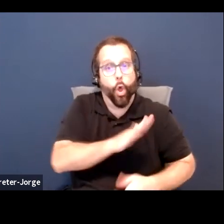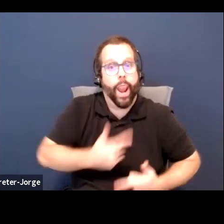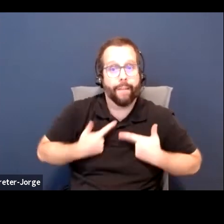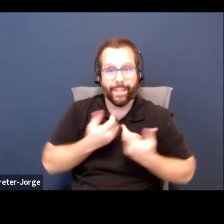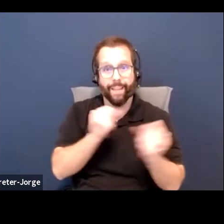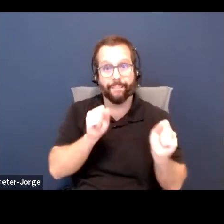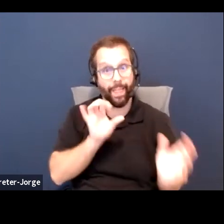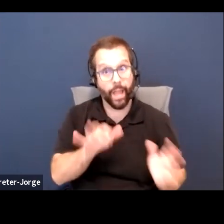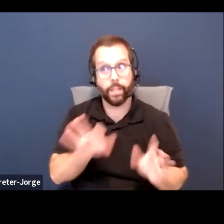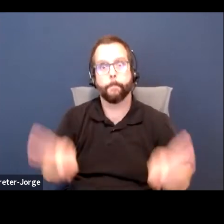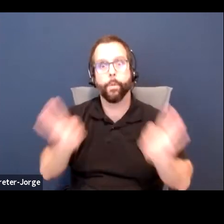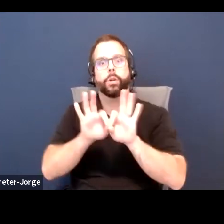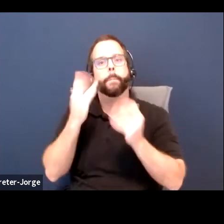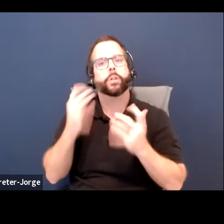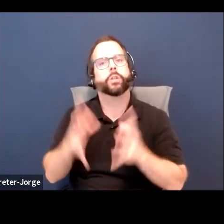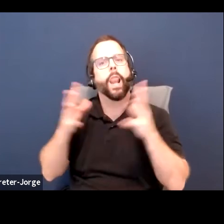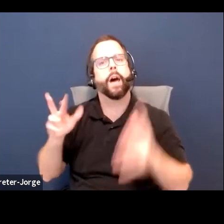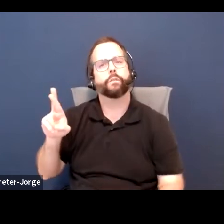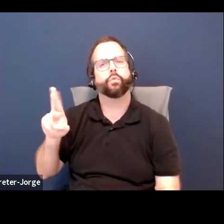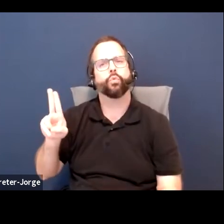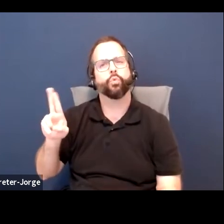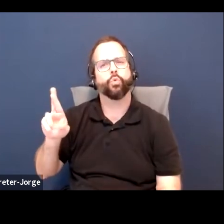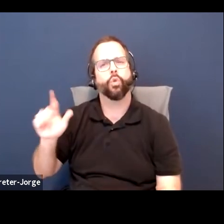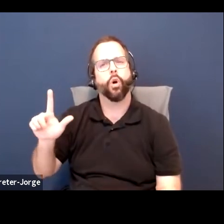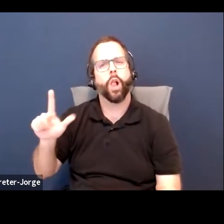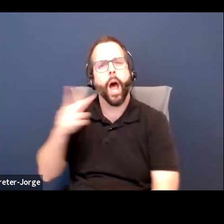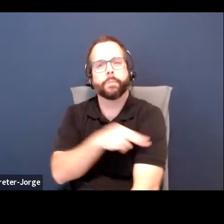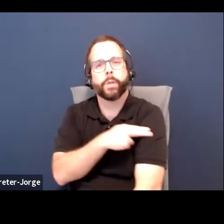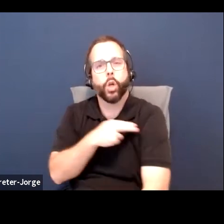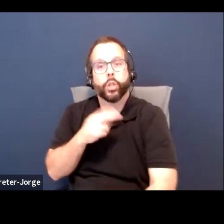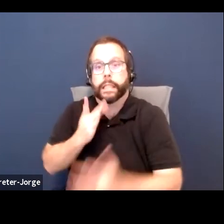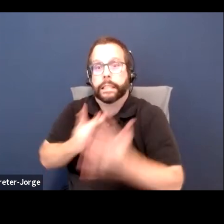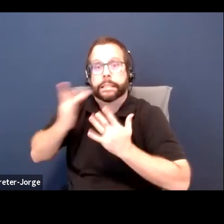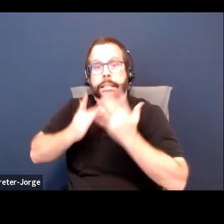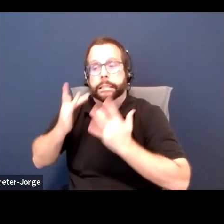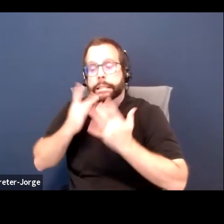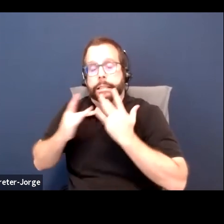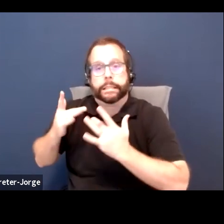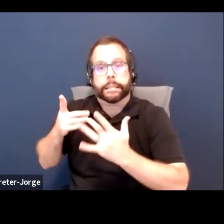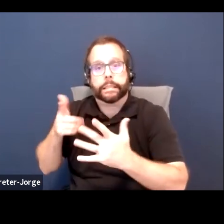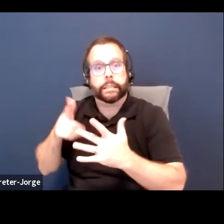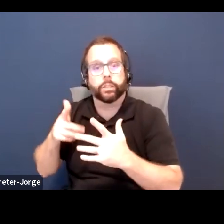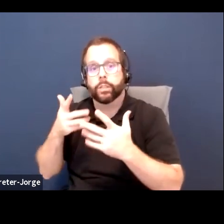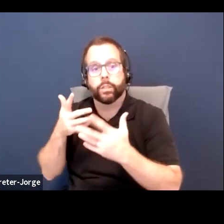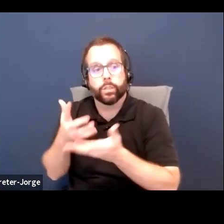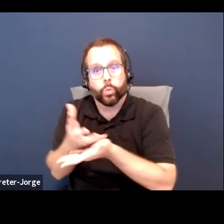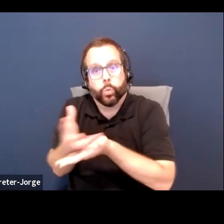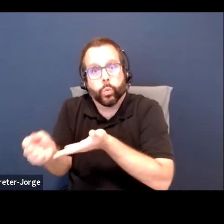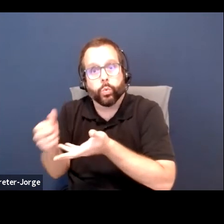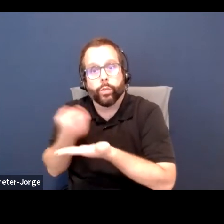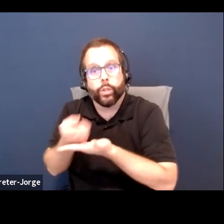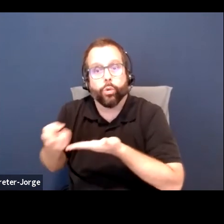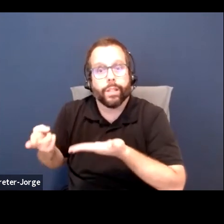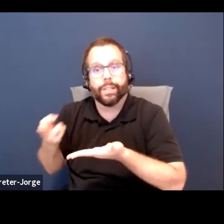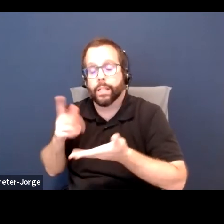rural hospitals get stretched thin and have to make choices about rationing care. We've also worked closely